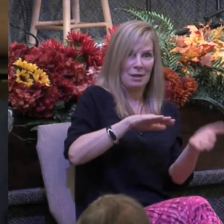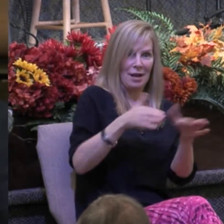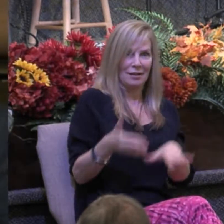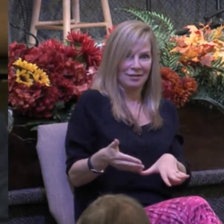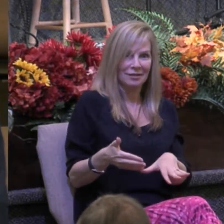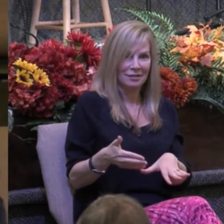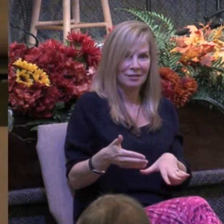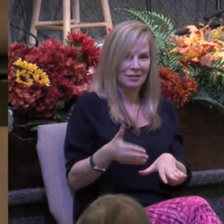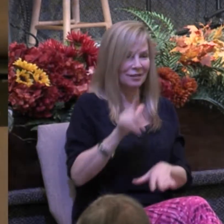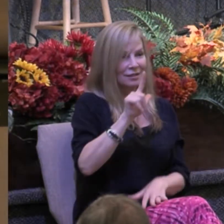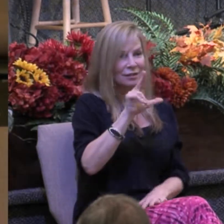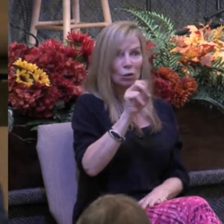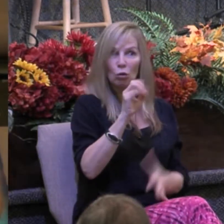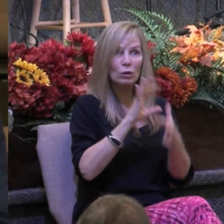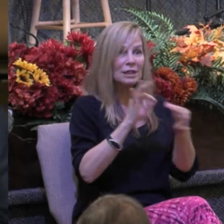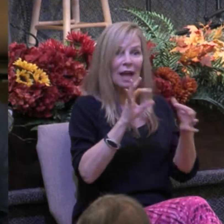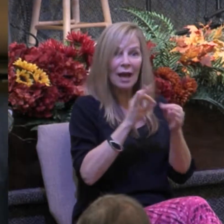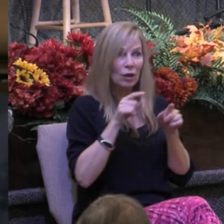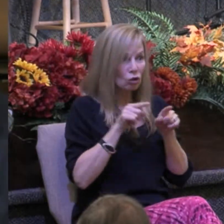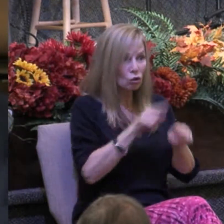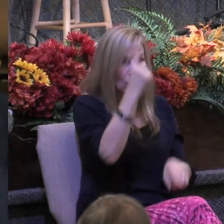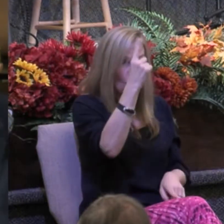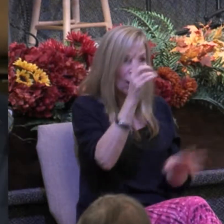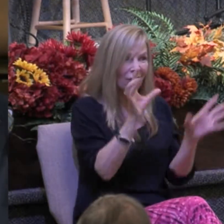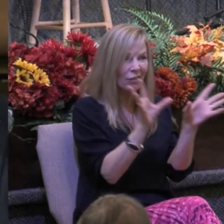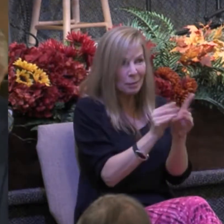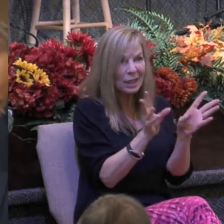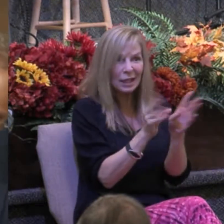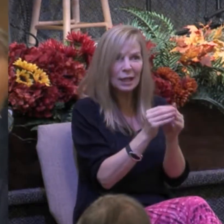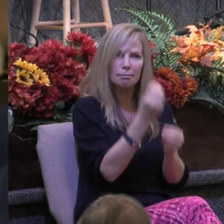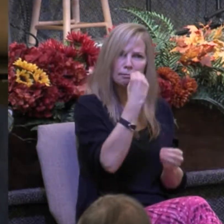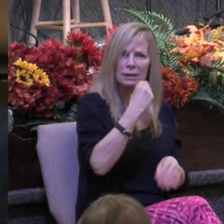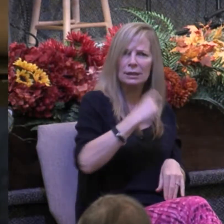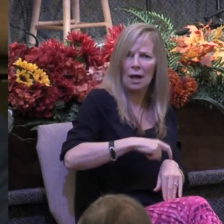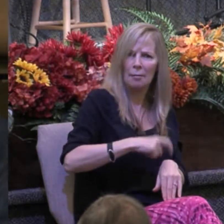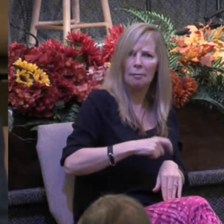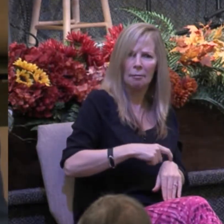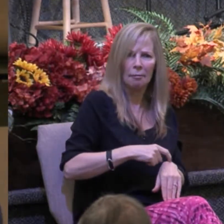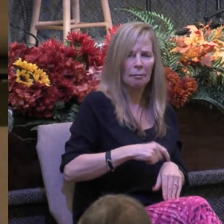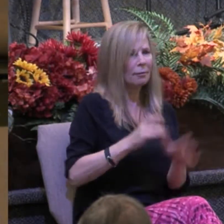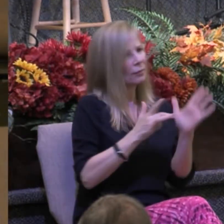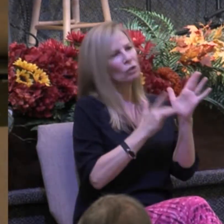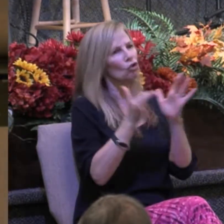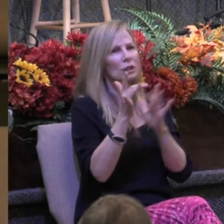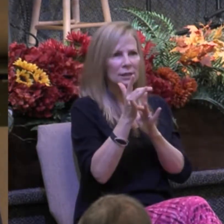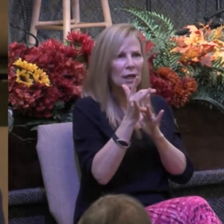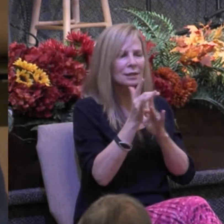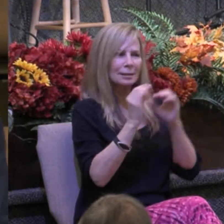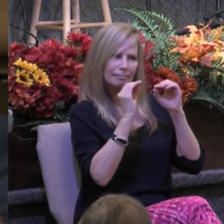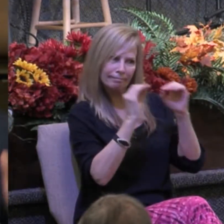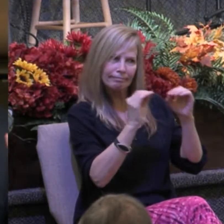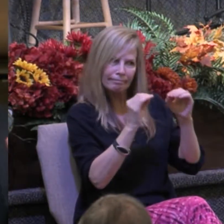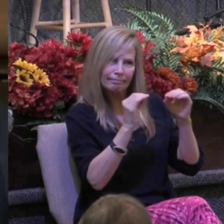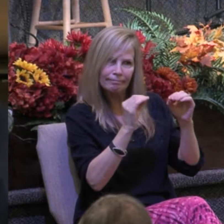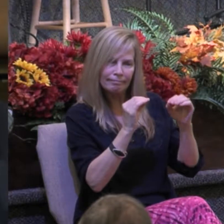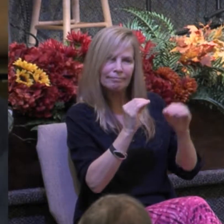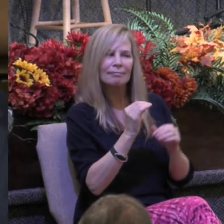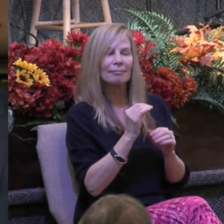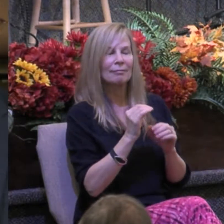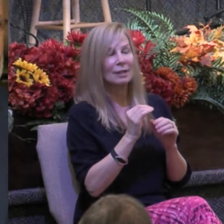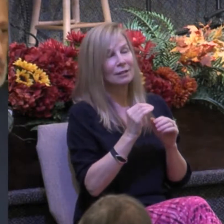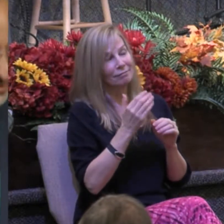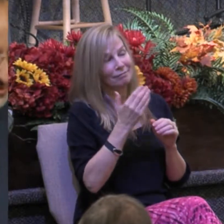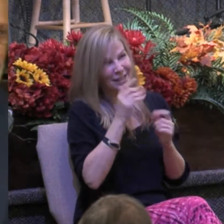us that it was during one of these mealtime meetings that Jesus gave the apostles some